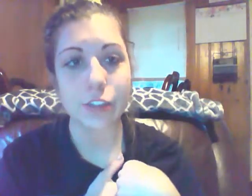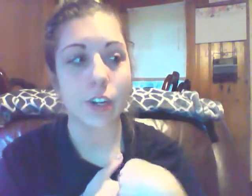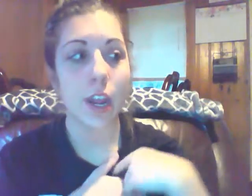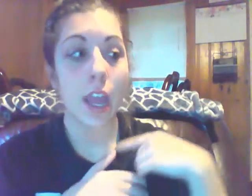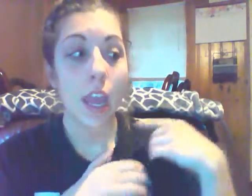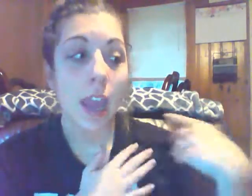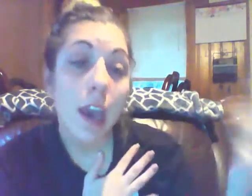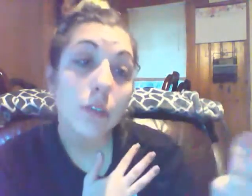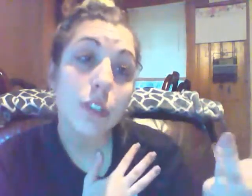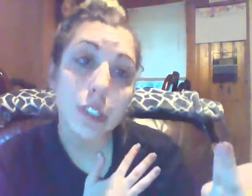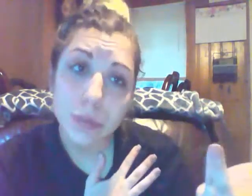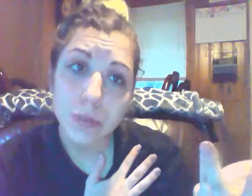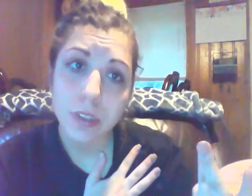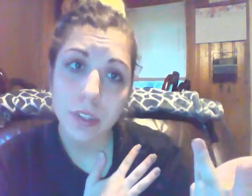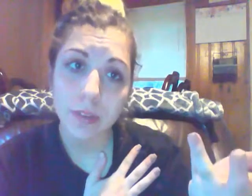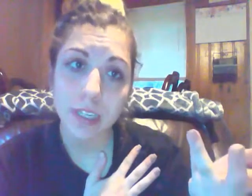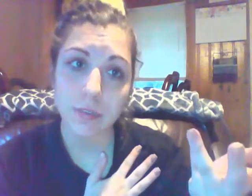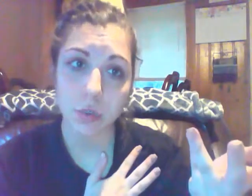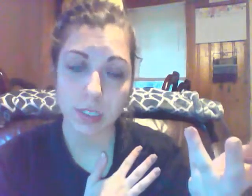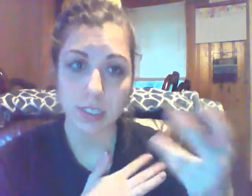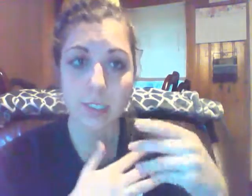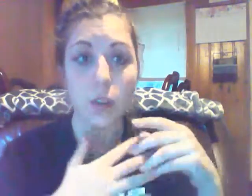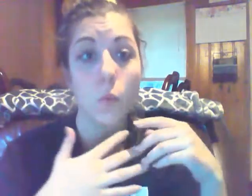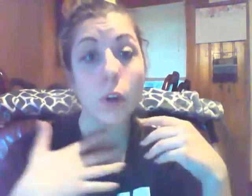teacher. How do you give choices?